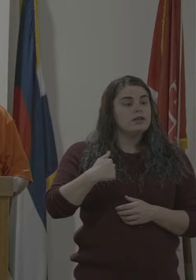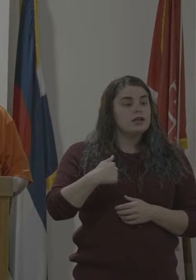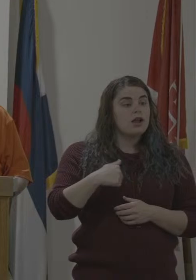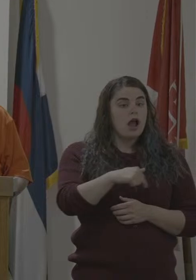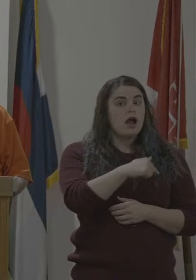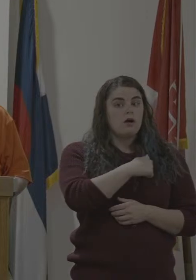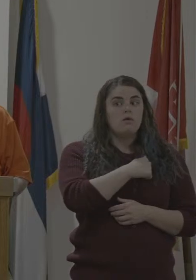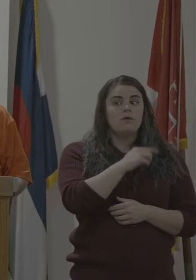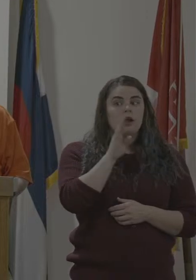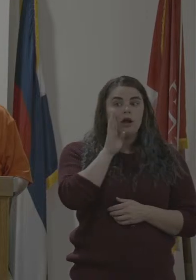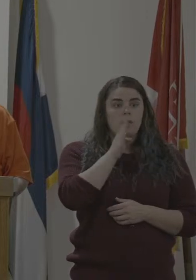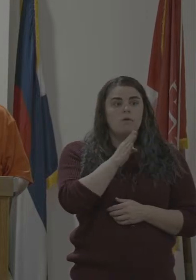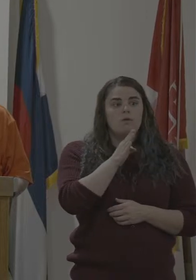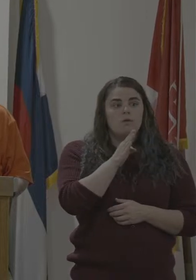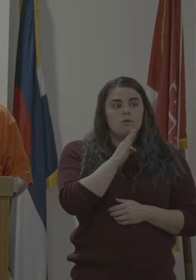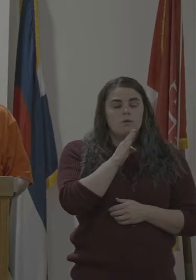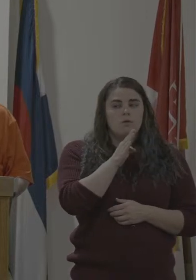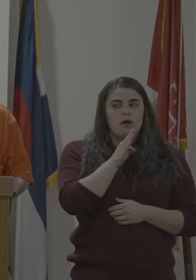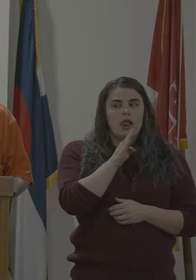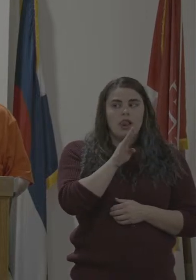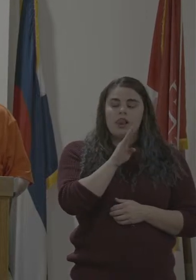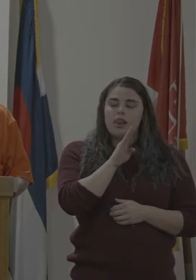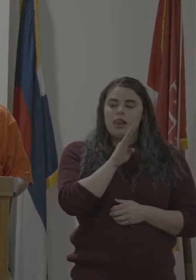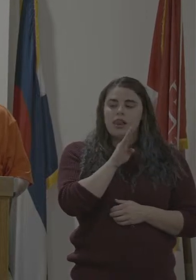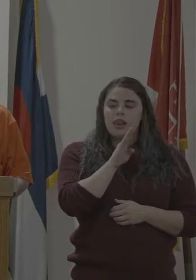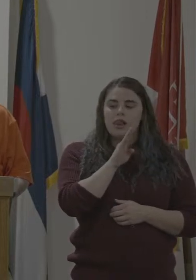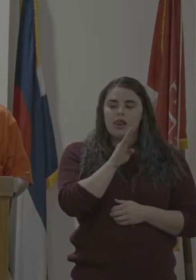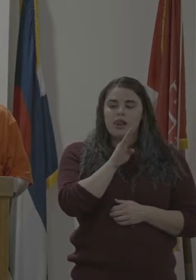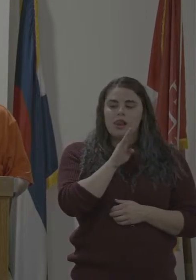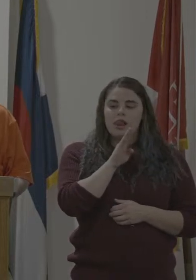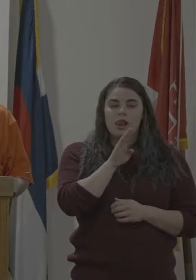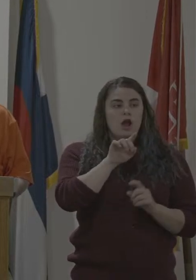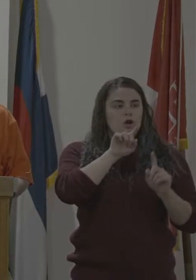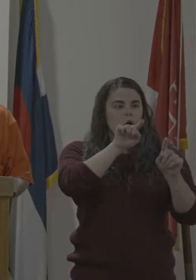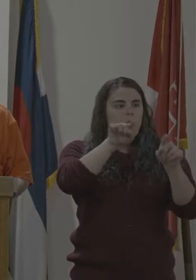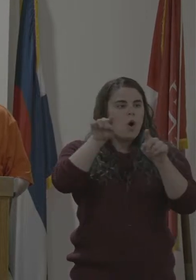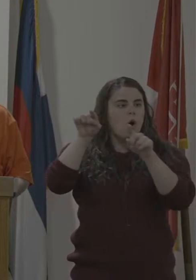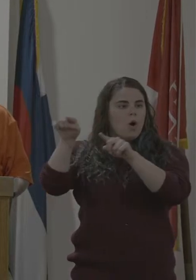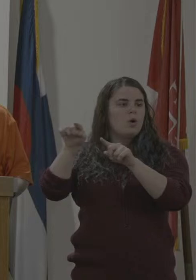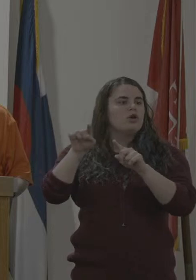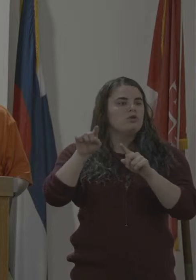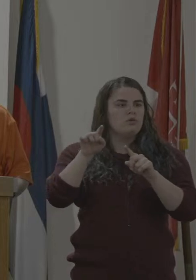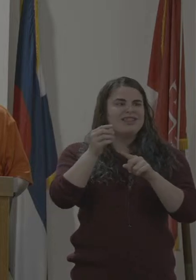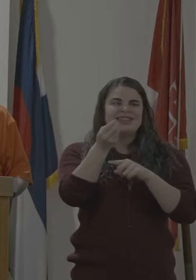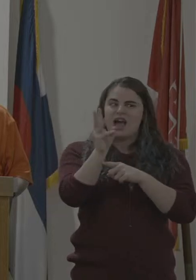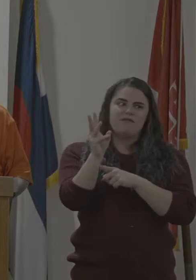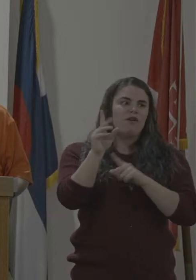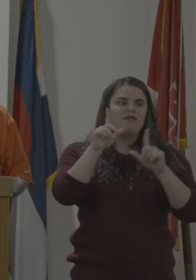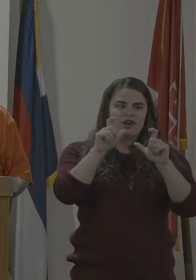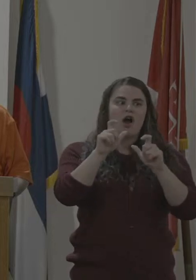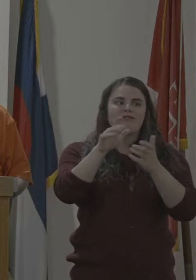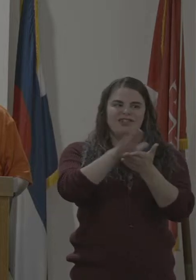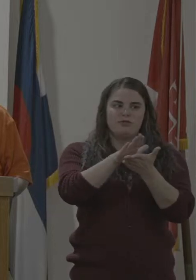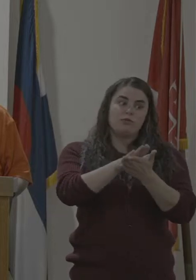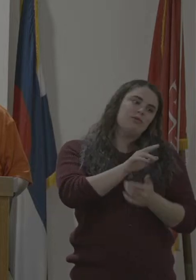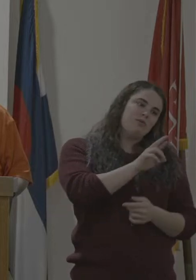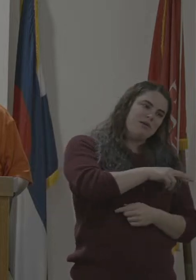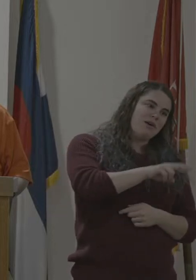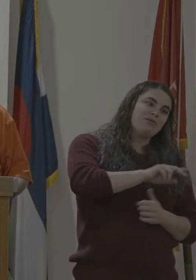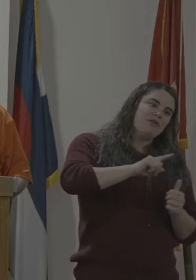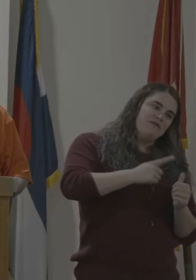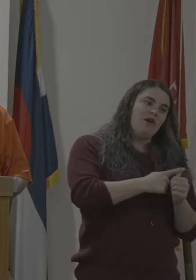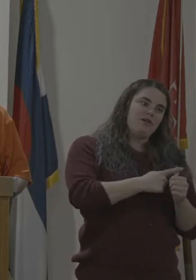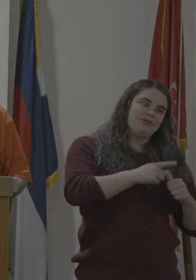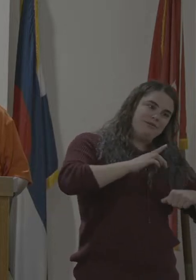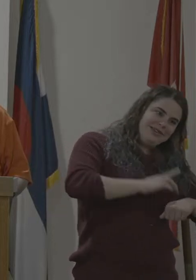to each of the several now photography schools in the state, Red Rocks being the first,